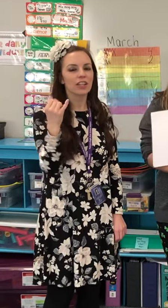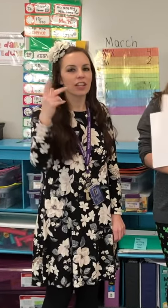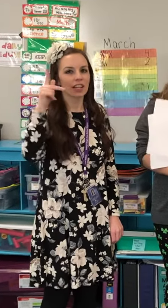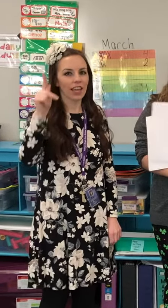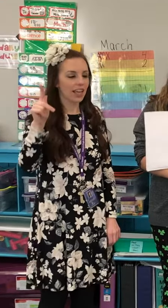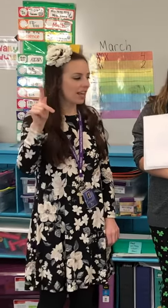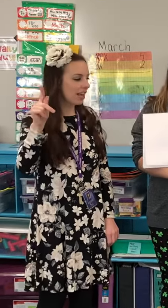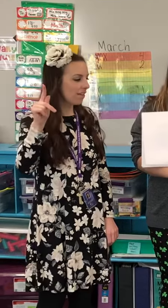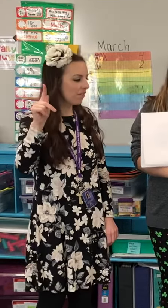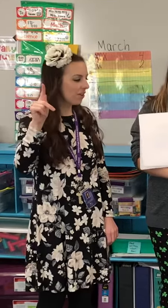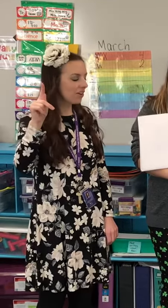K for